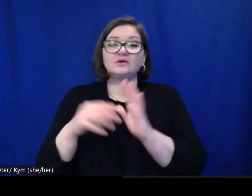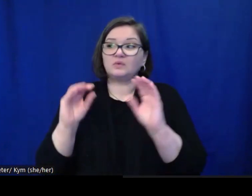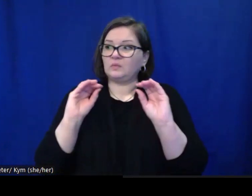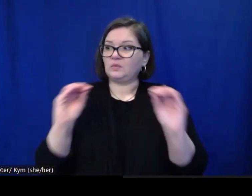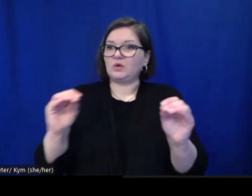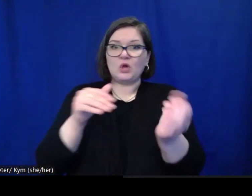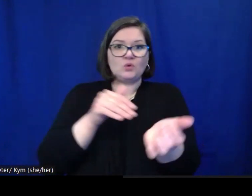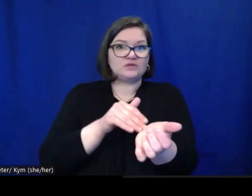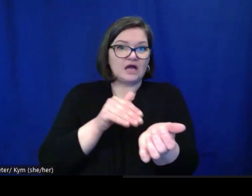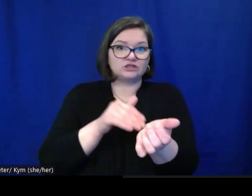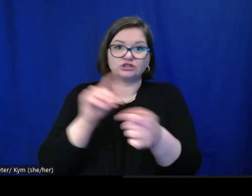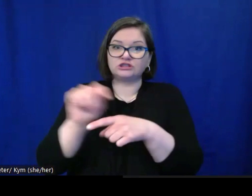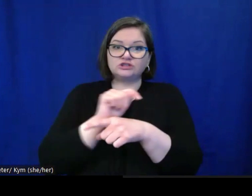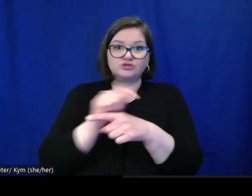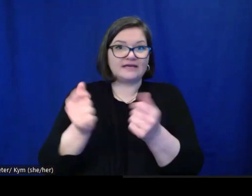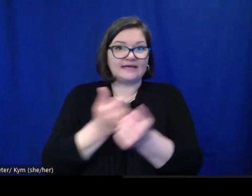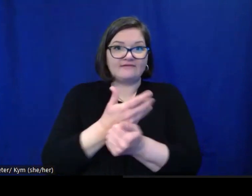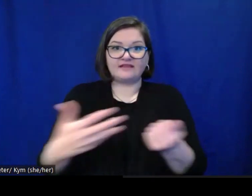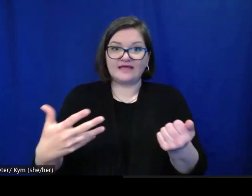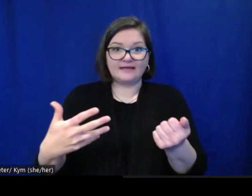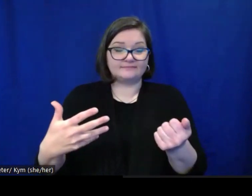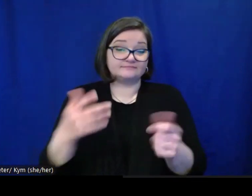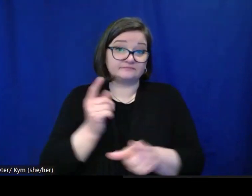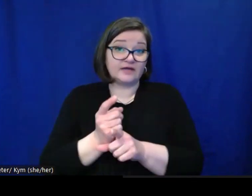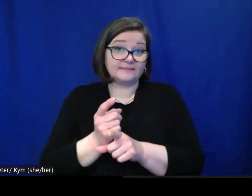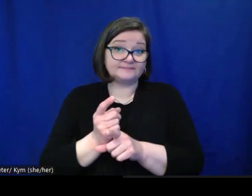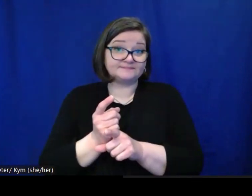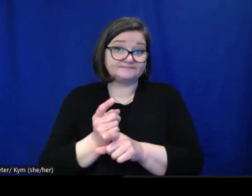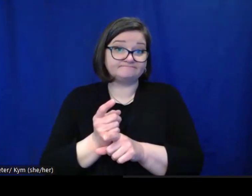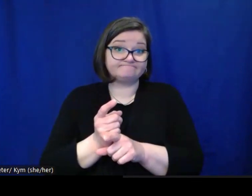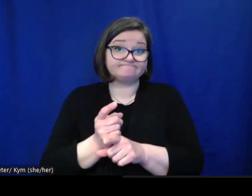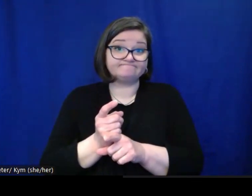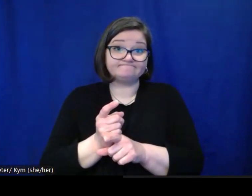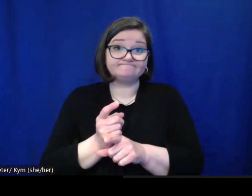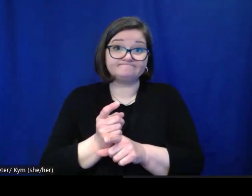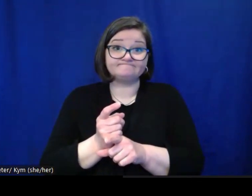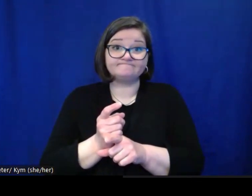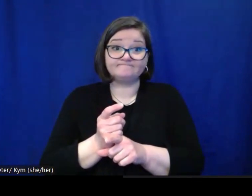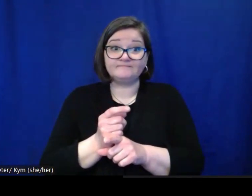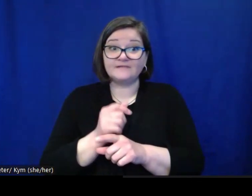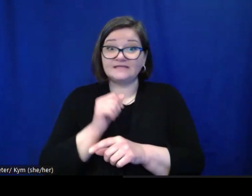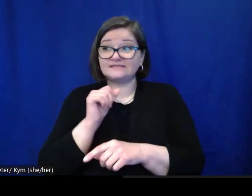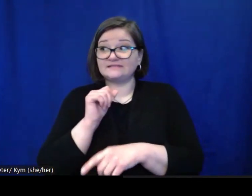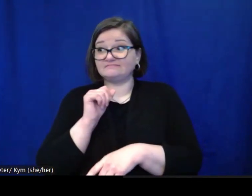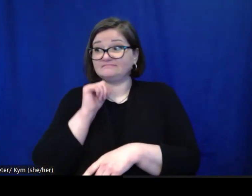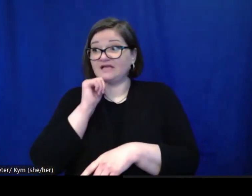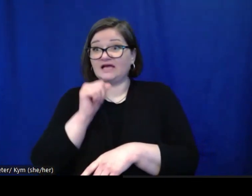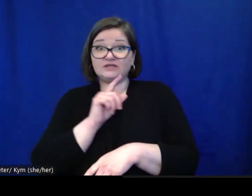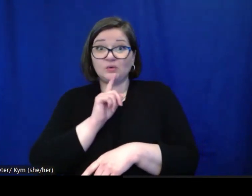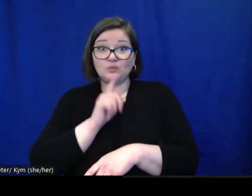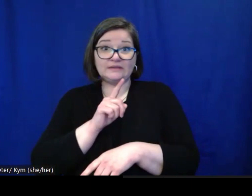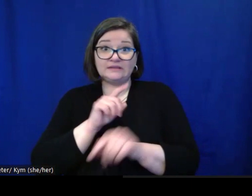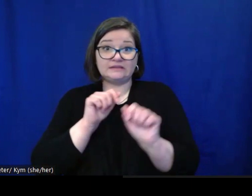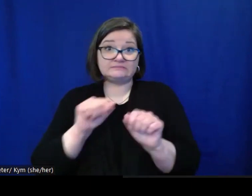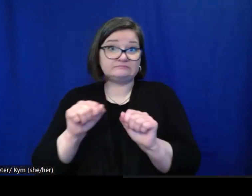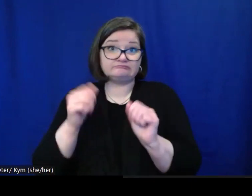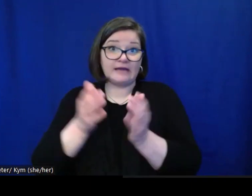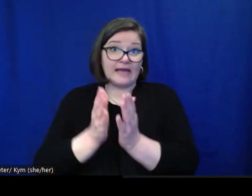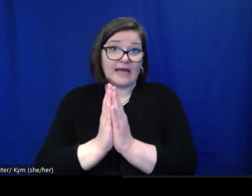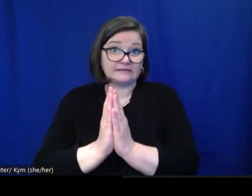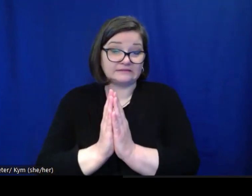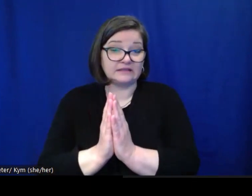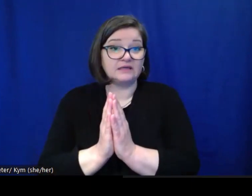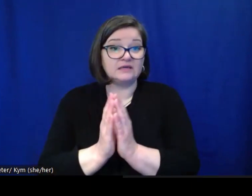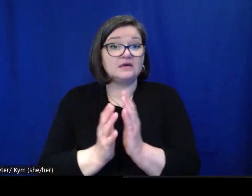in everything, right? That is an unreasonable ask. And many of us providers have